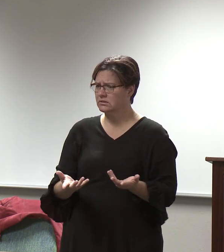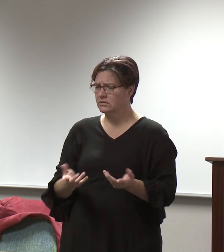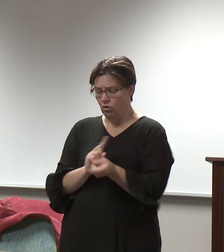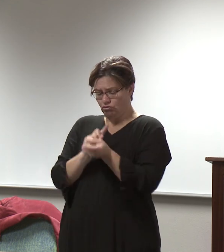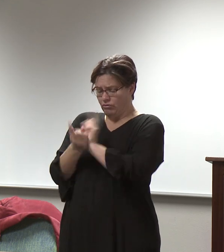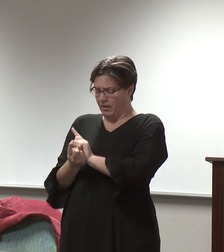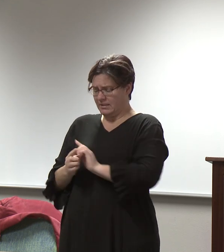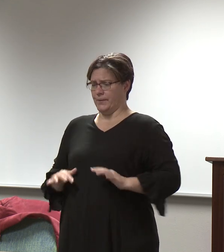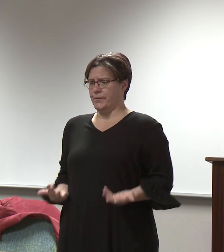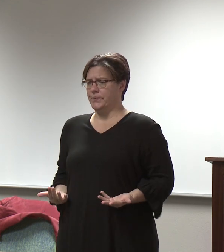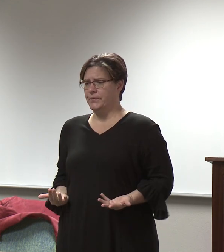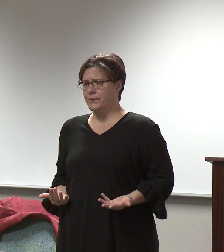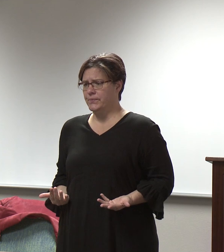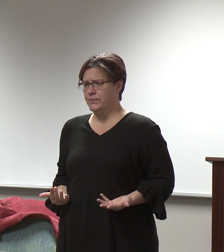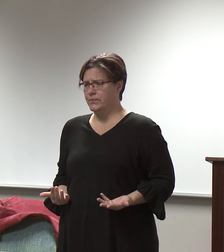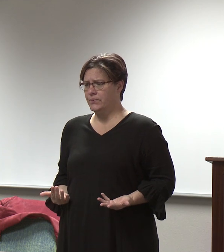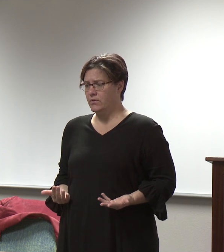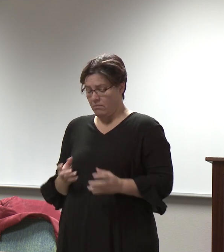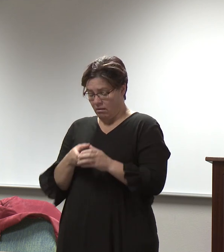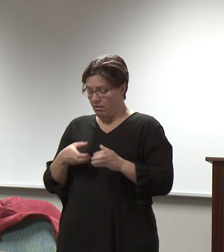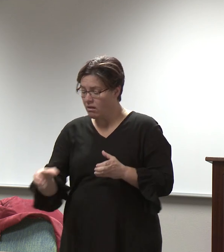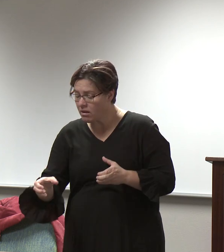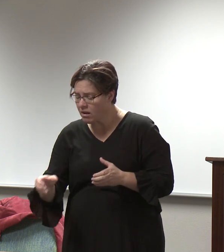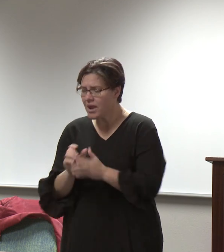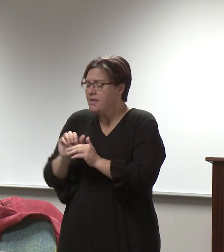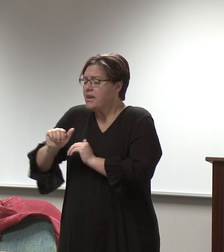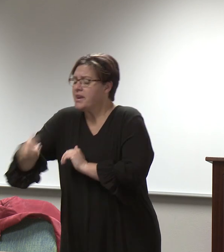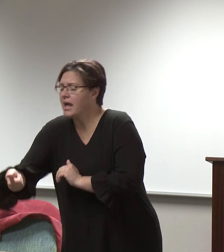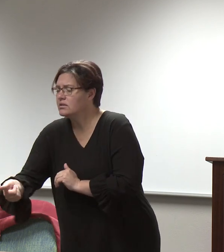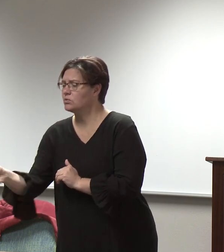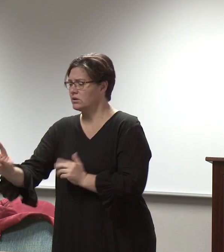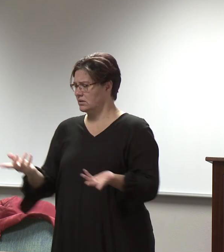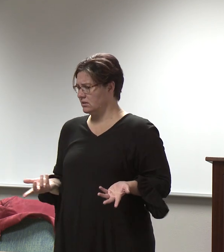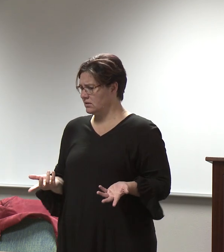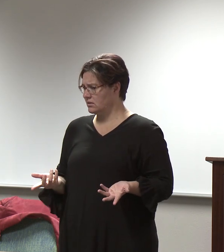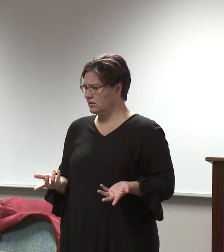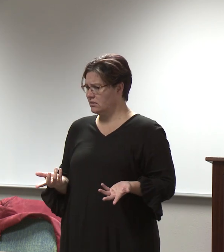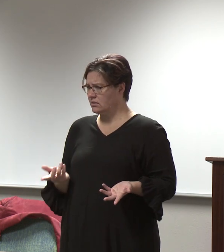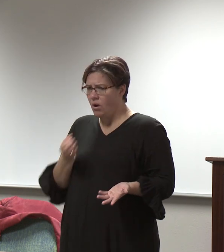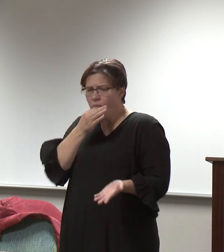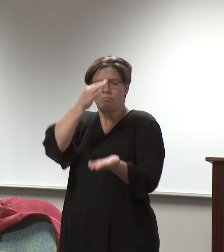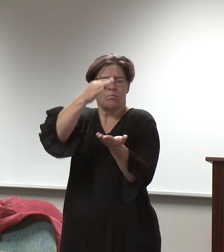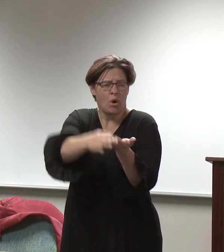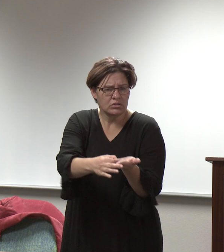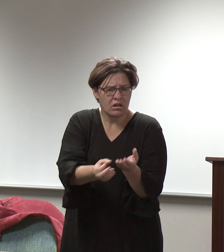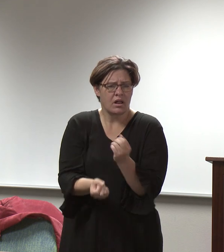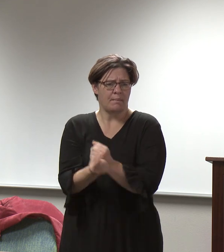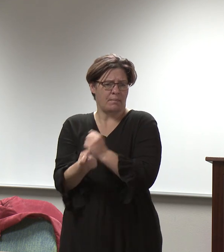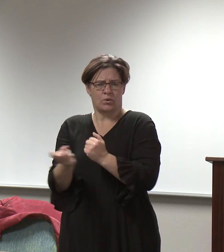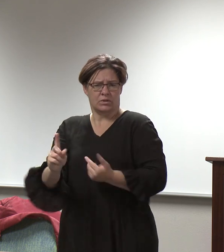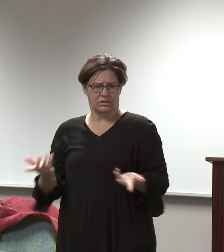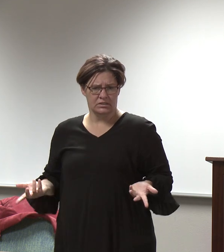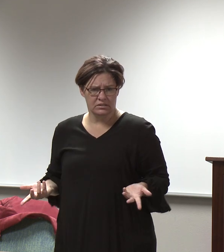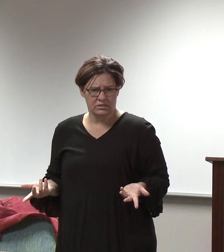it? What is the next? What's coming? What are our proposals? We have